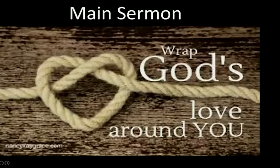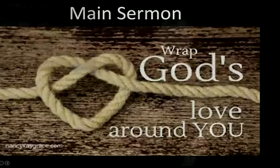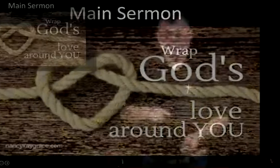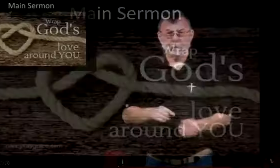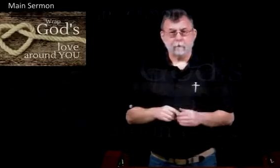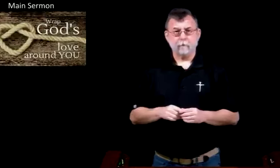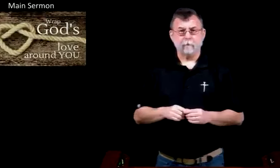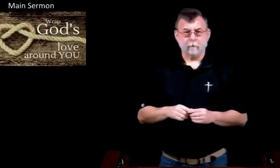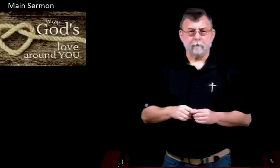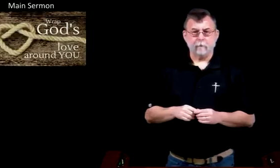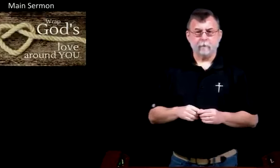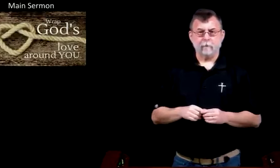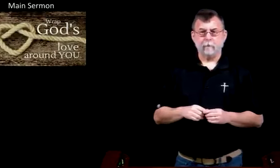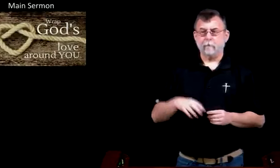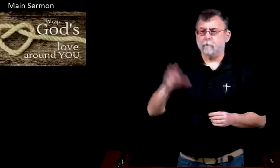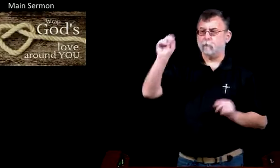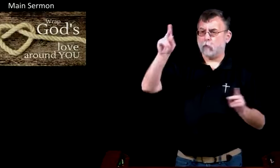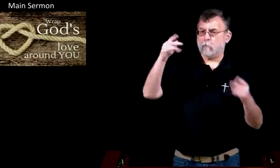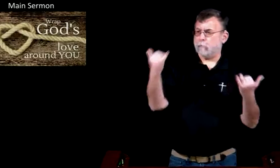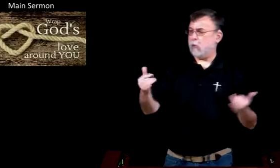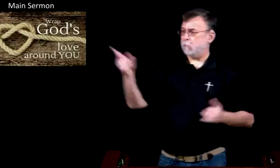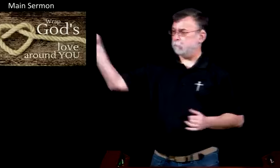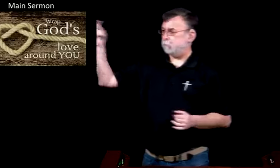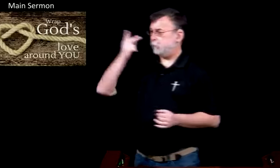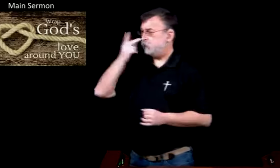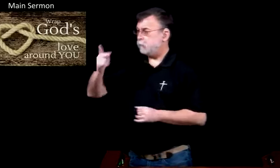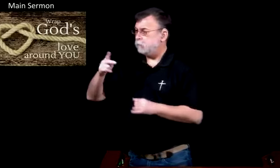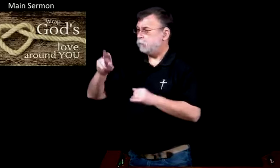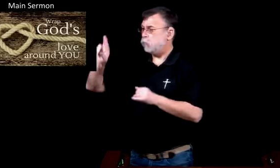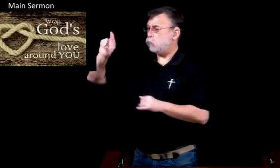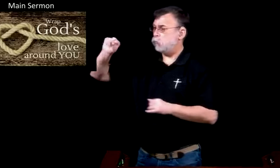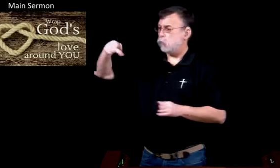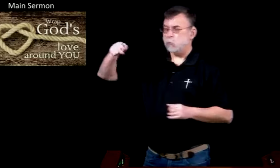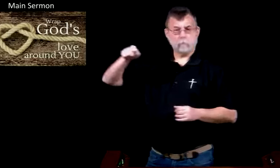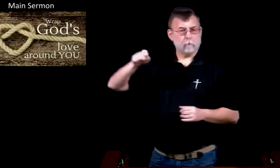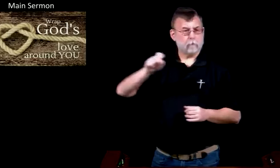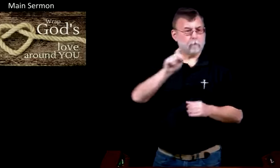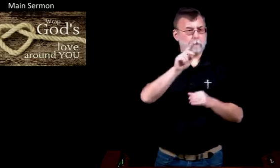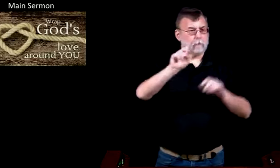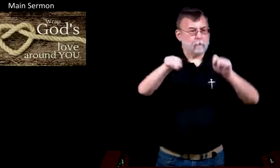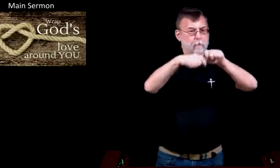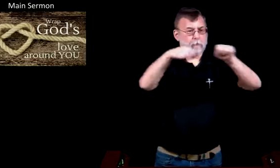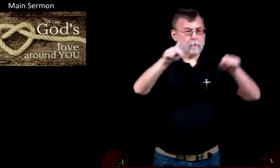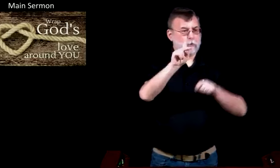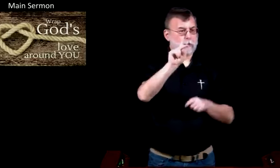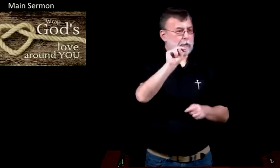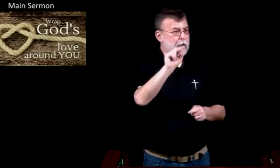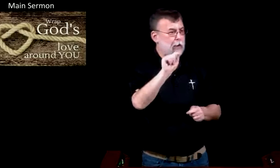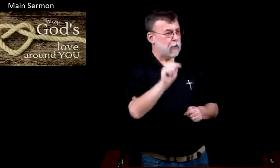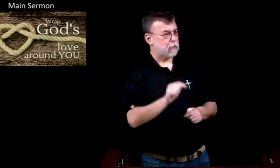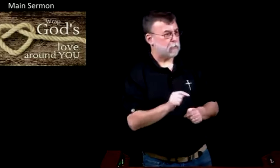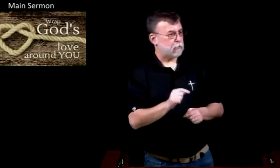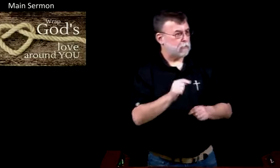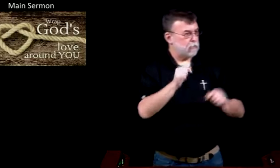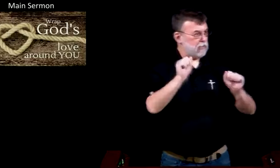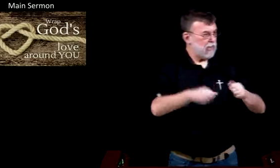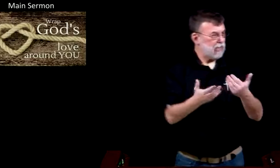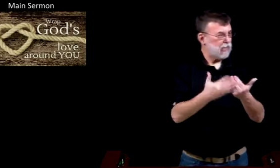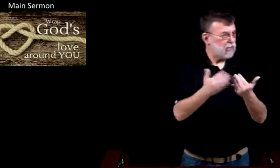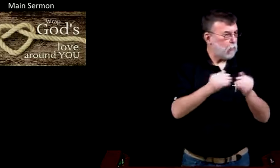So you see the rope, and it's in the process of